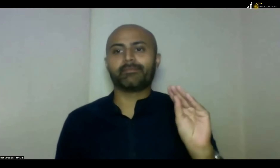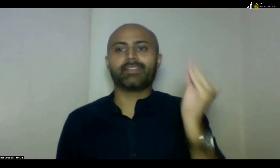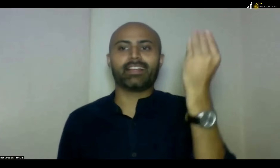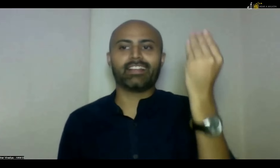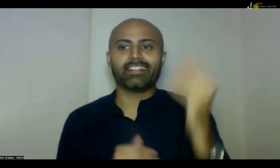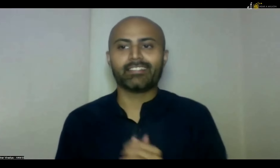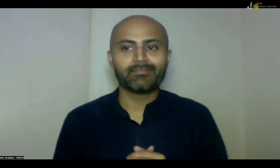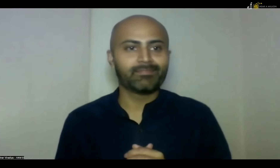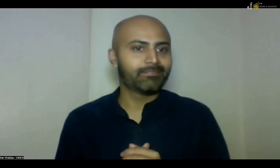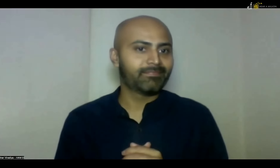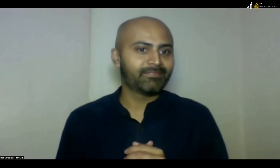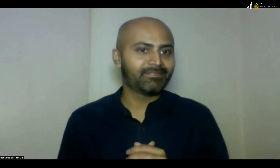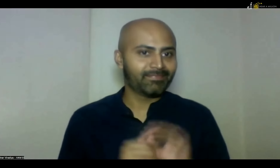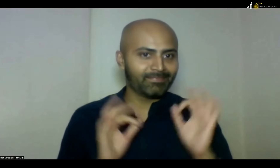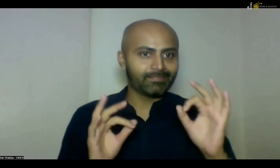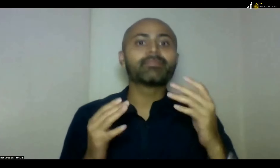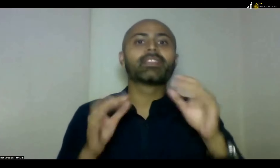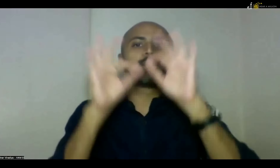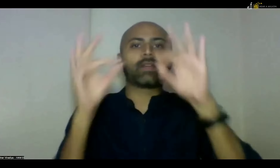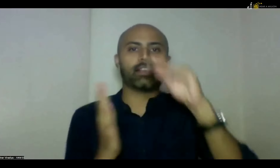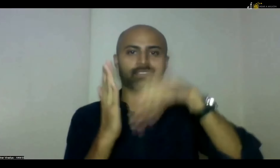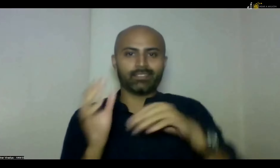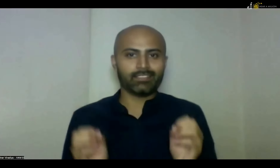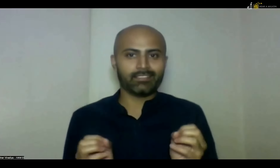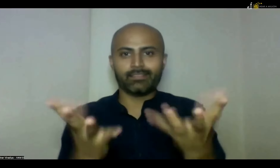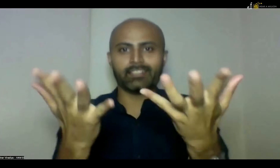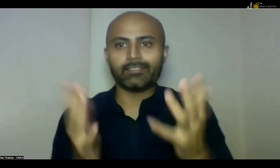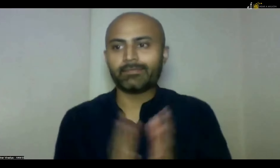your thoughts, you can add that in the form, and we will